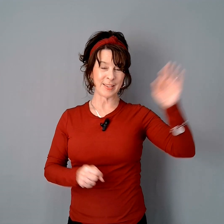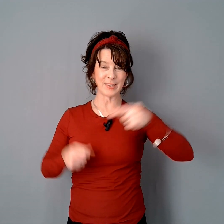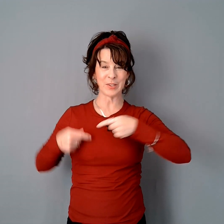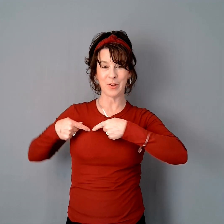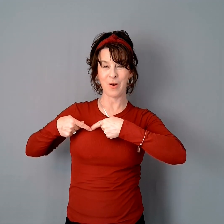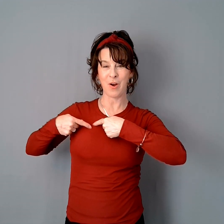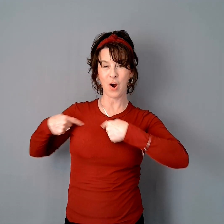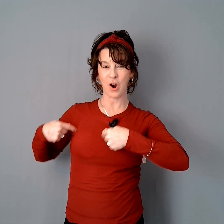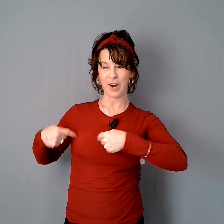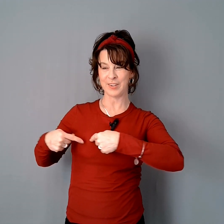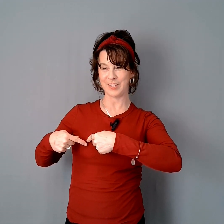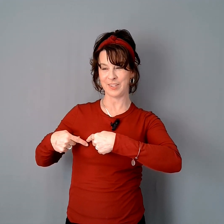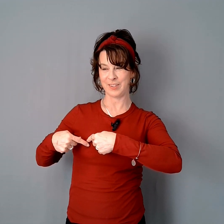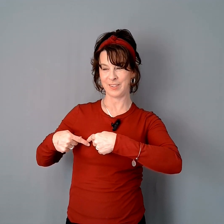his heart.